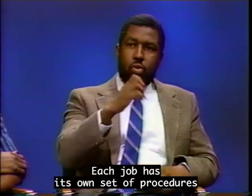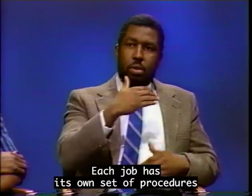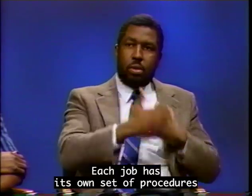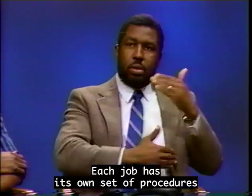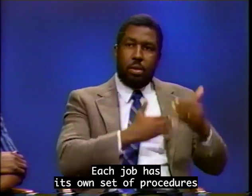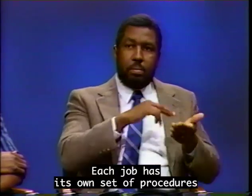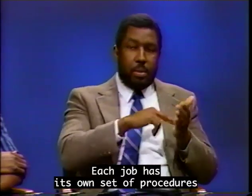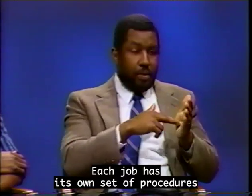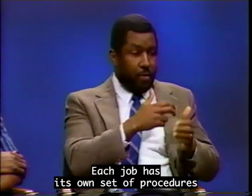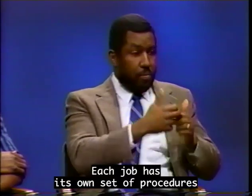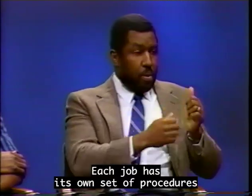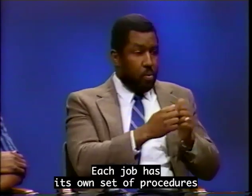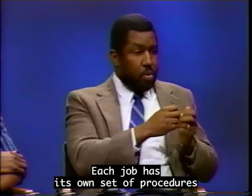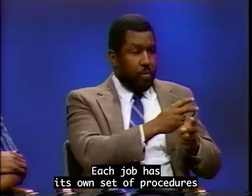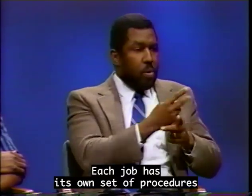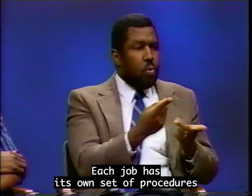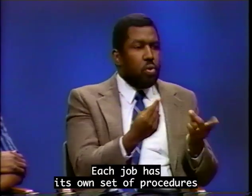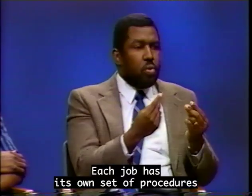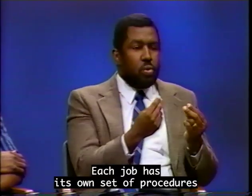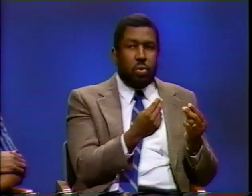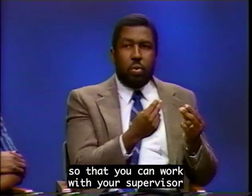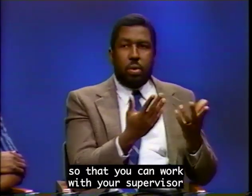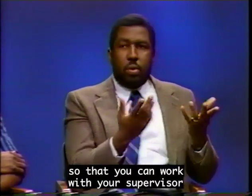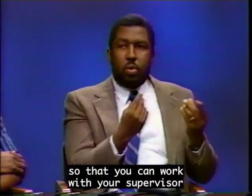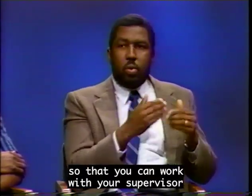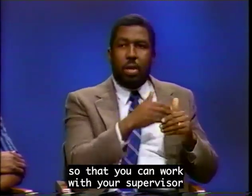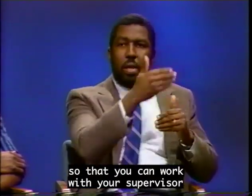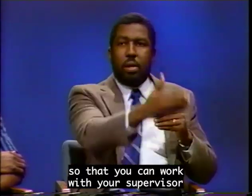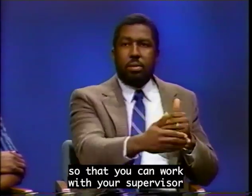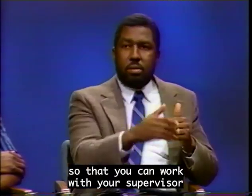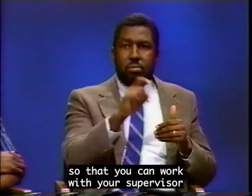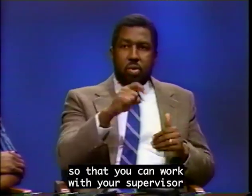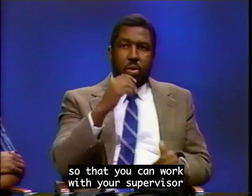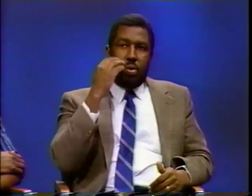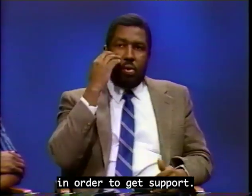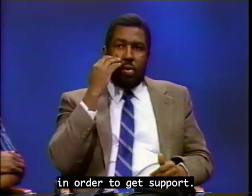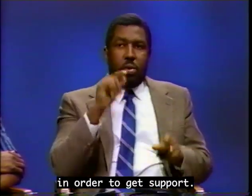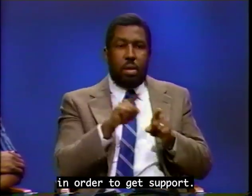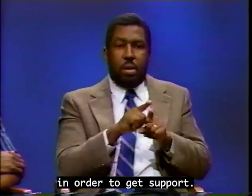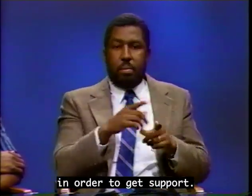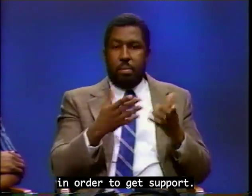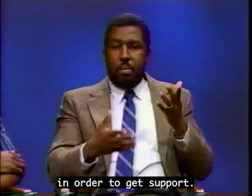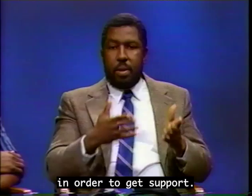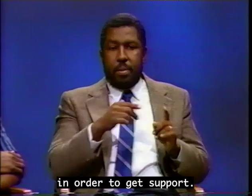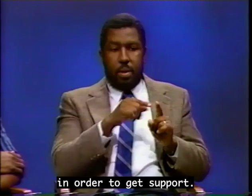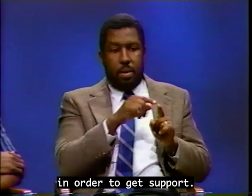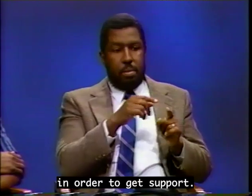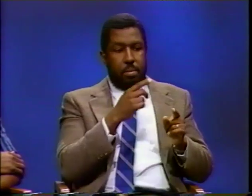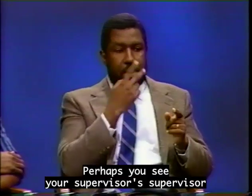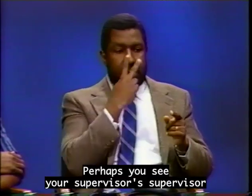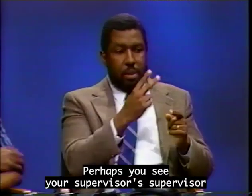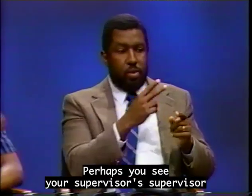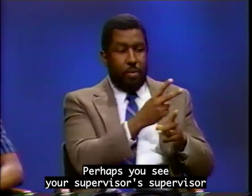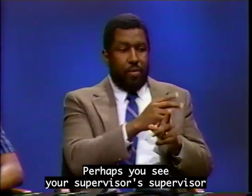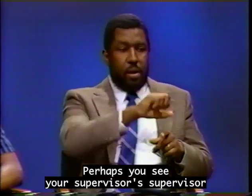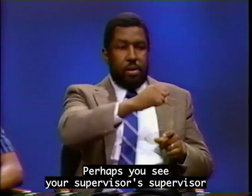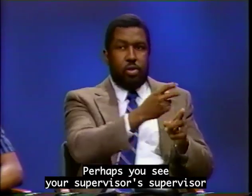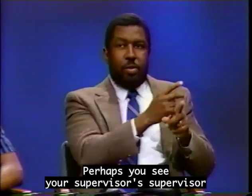Each job has its own set of procedures so that you can work with your supervisor in order to get support. Perhaps you see